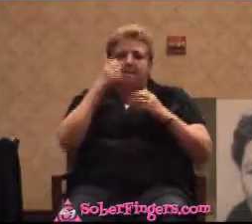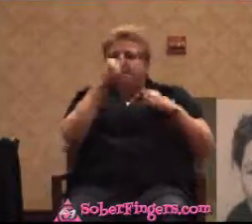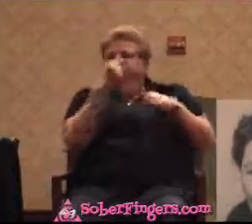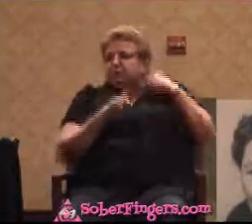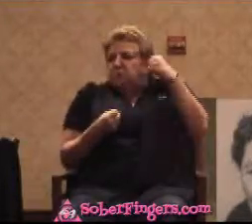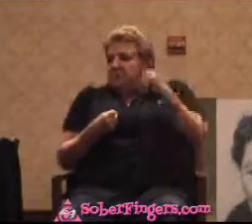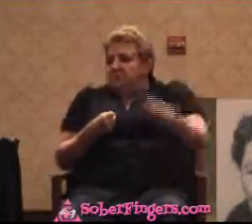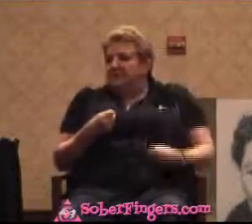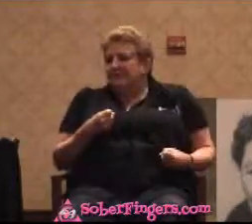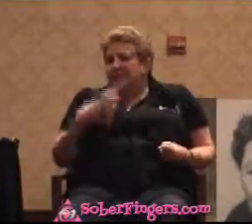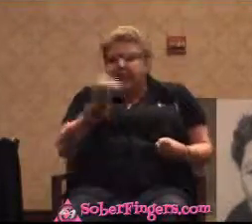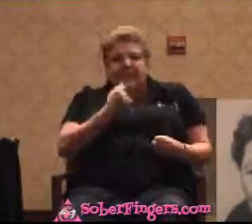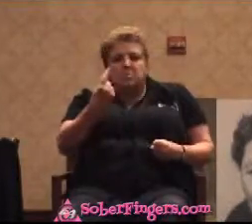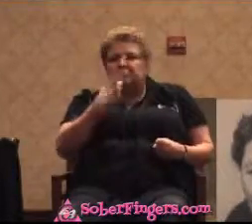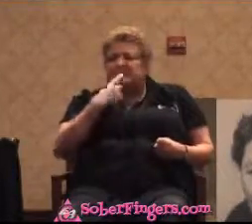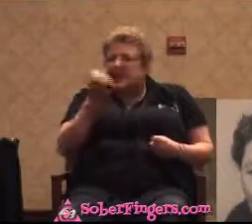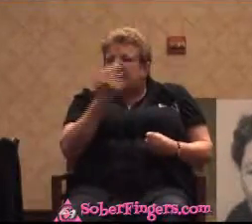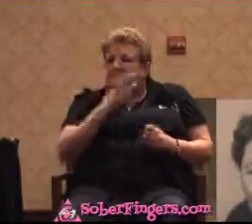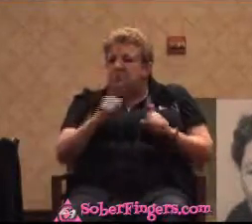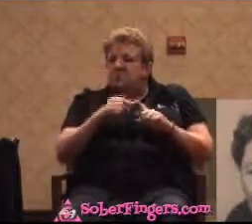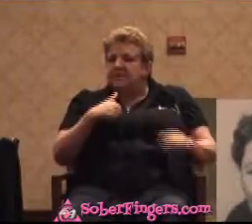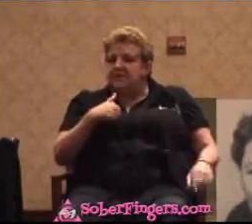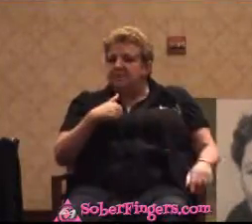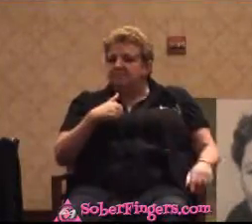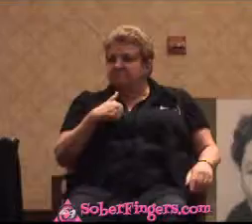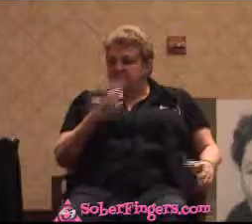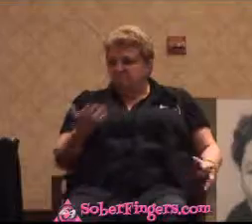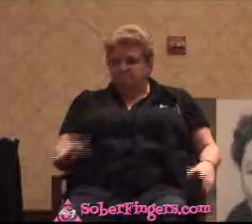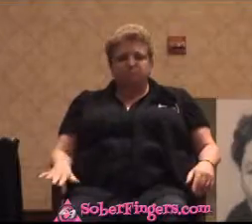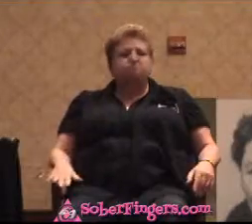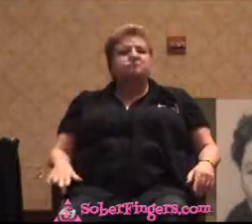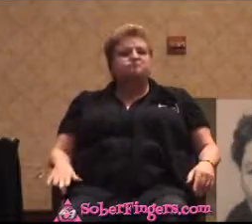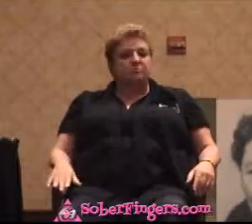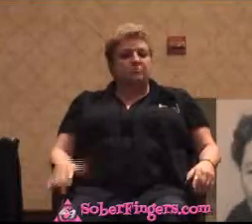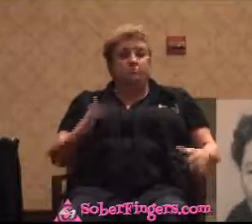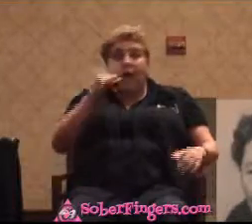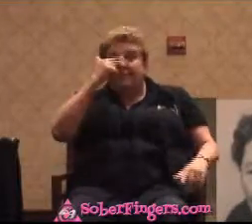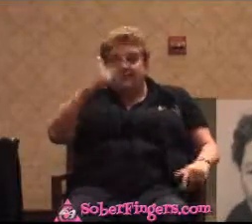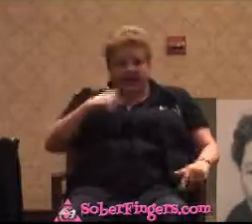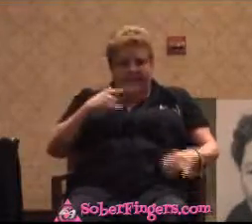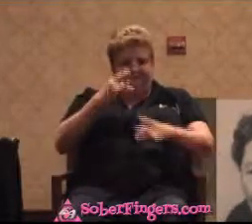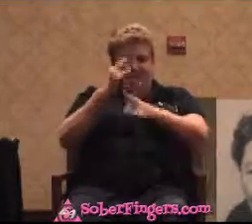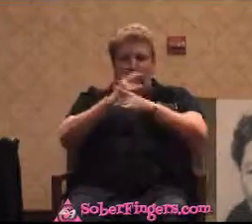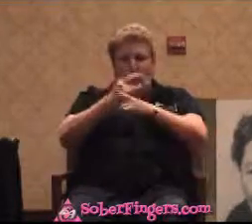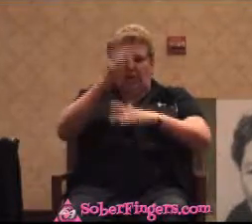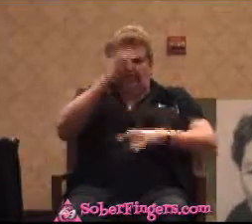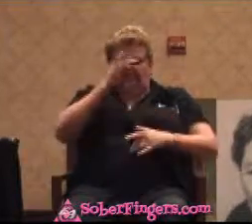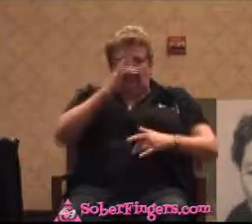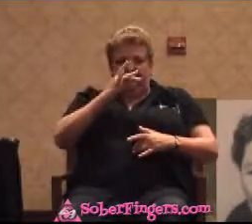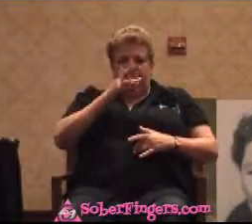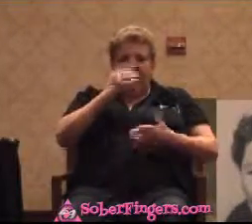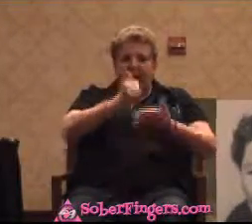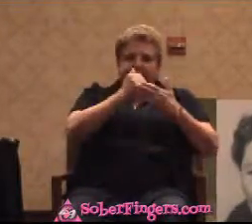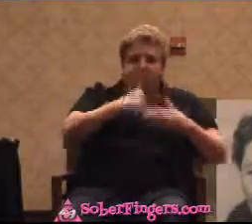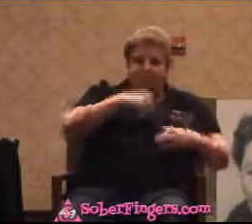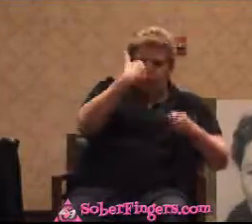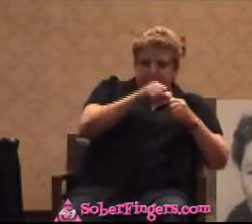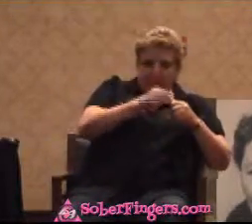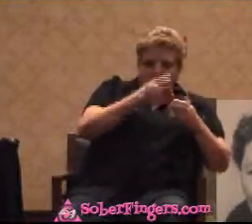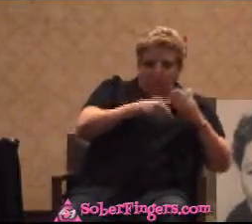that said anything to me. Because I got this thing called alcoholism that helps me remember what I should forget and forget what I should remember. And I